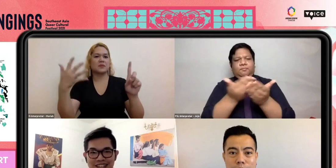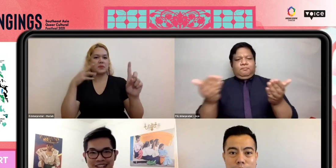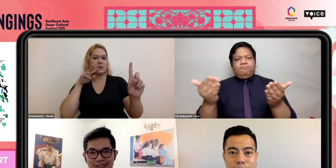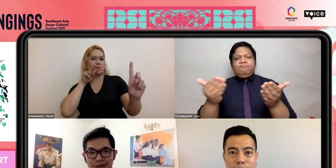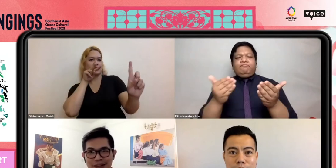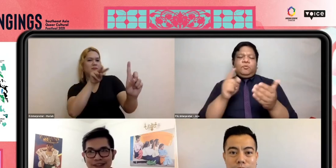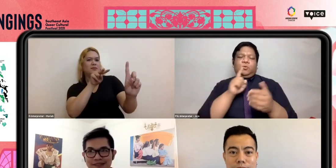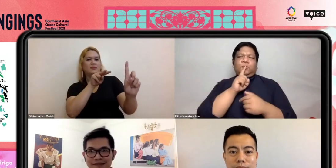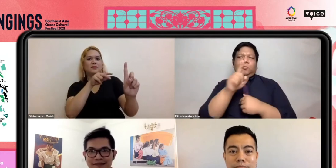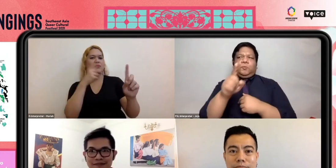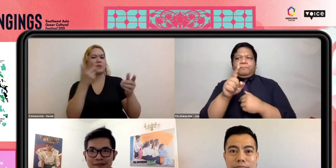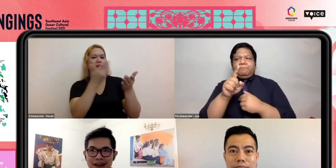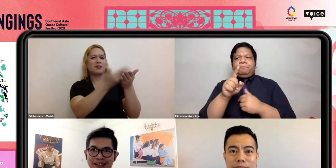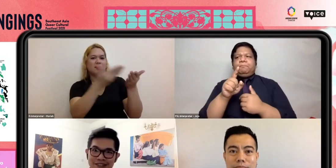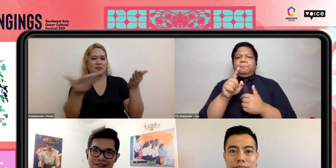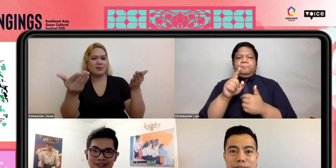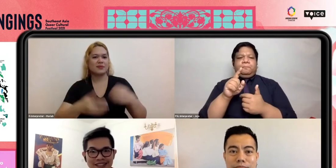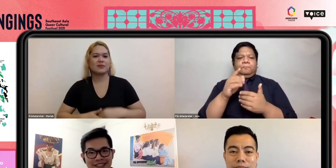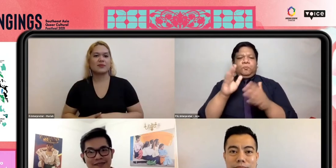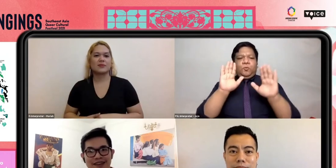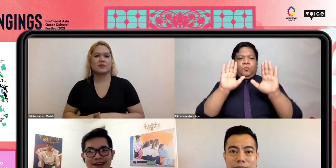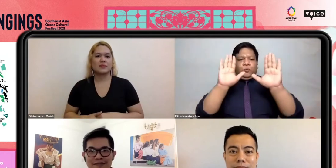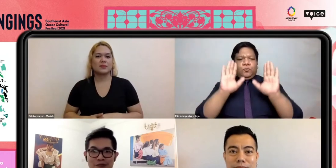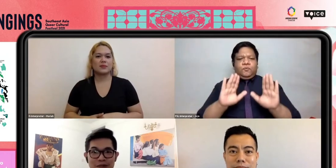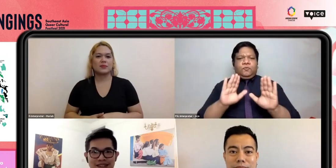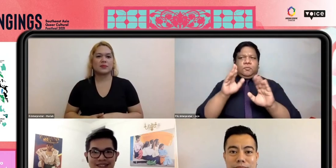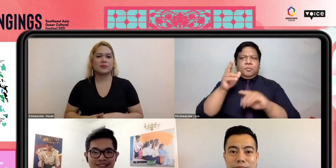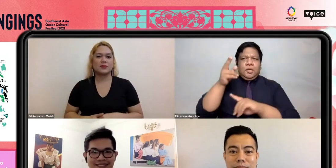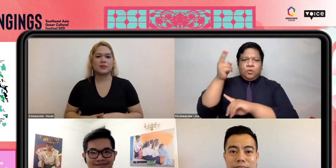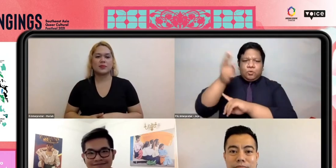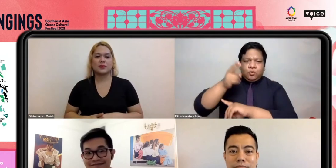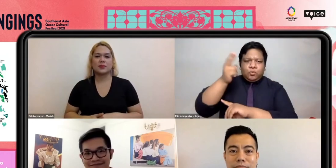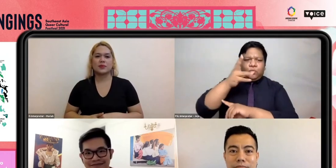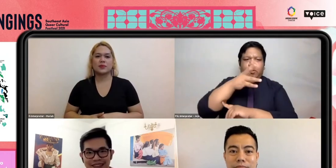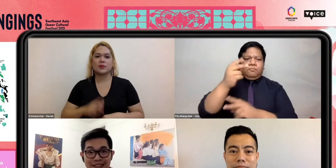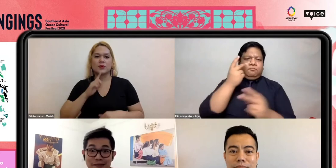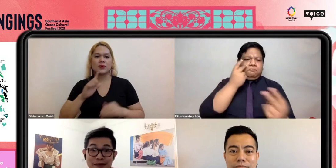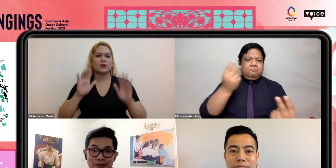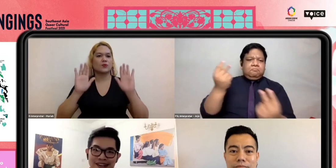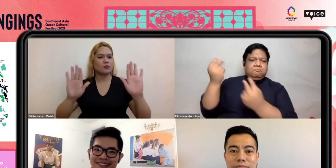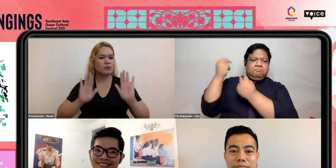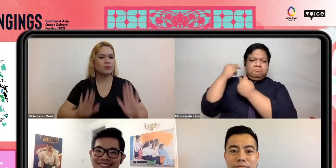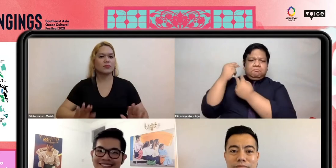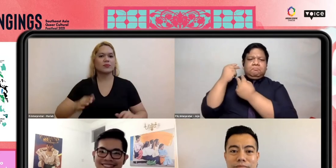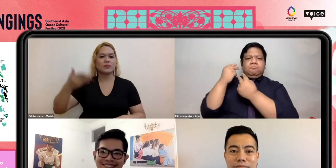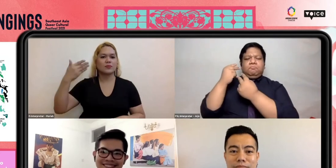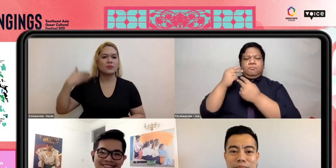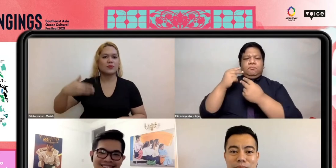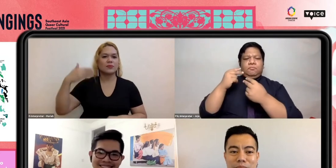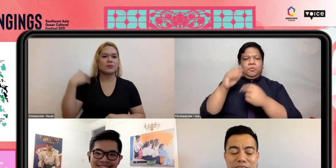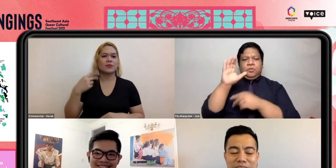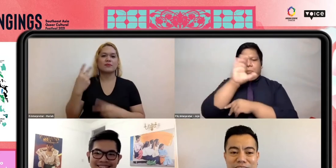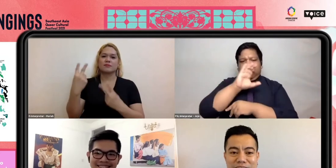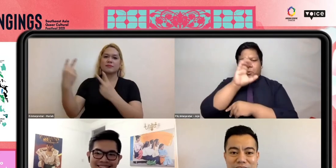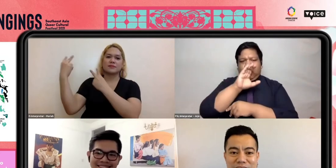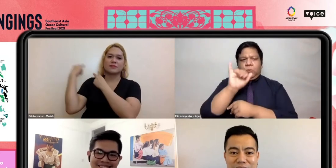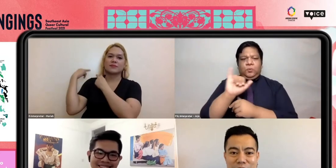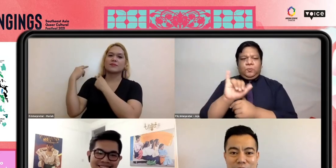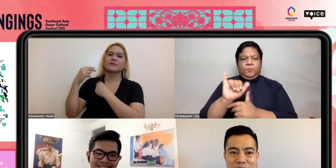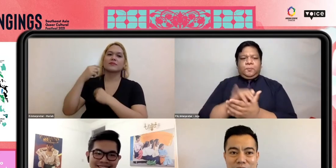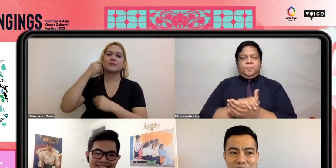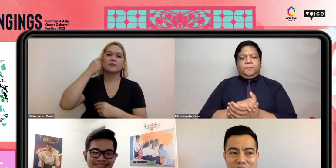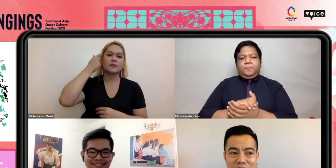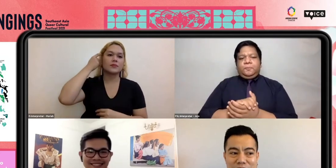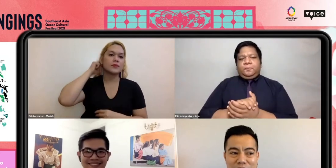wonderful journey of exploring back history and at the same time reminiscing Cebu as well. Yes,